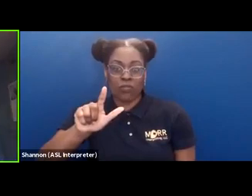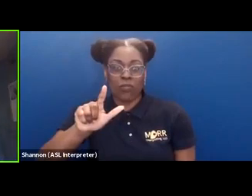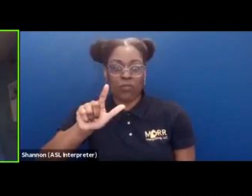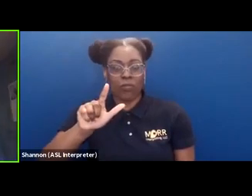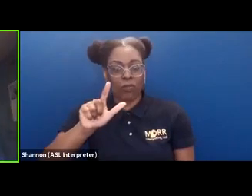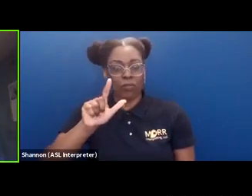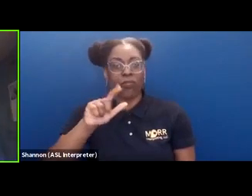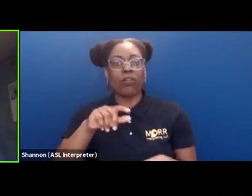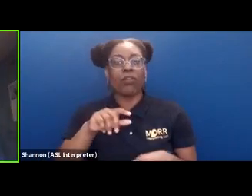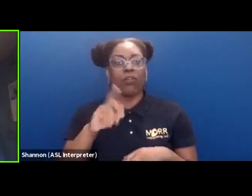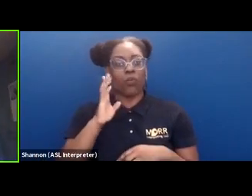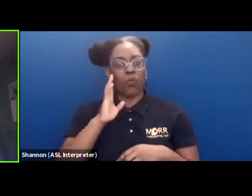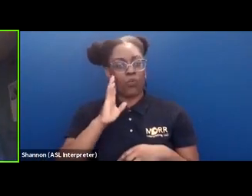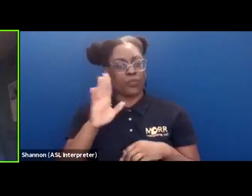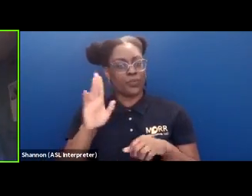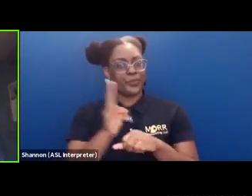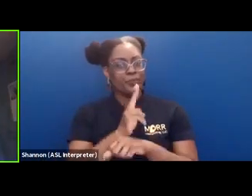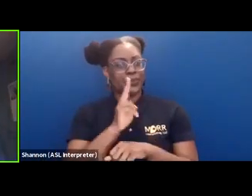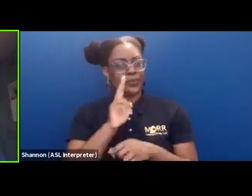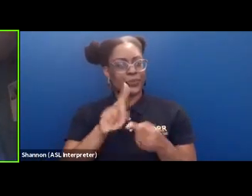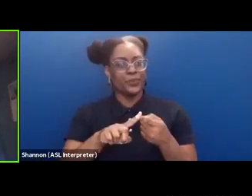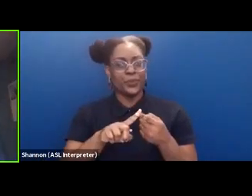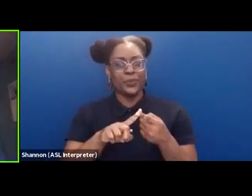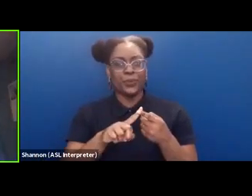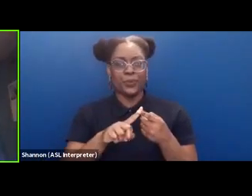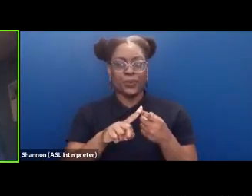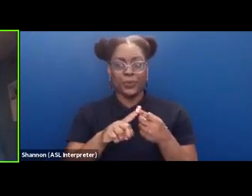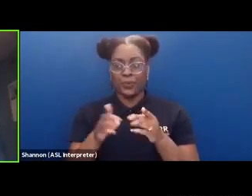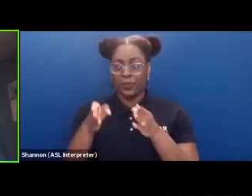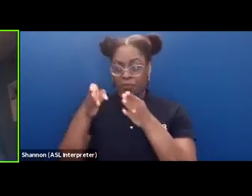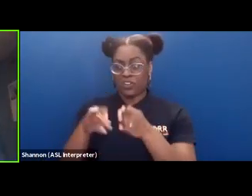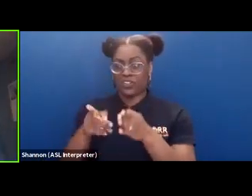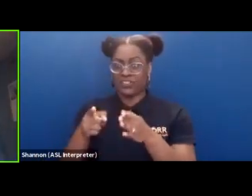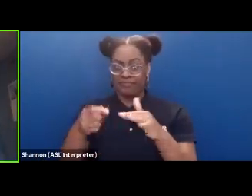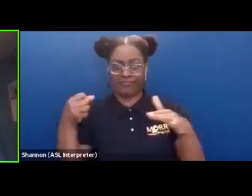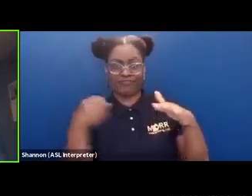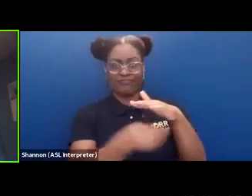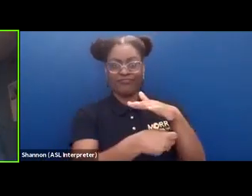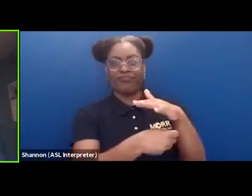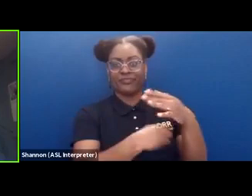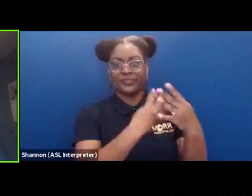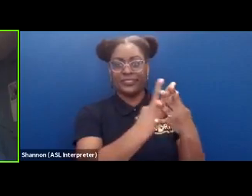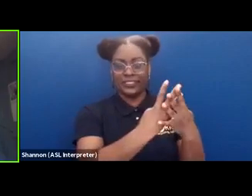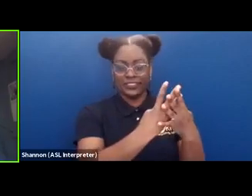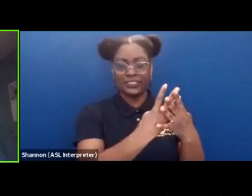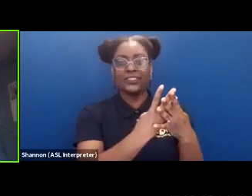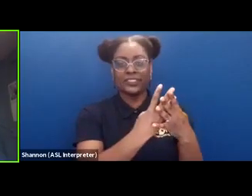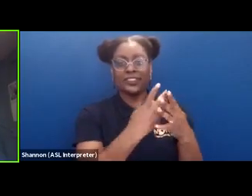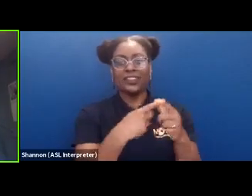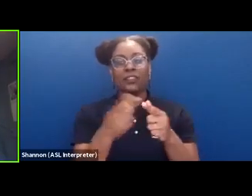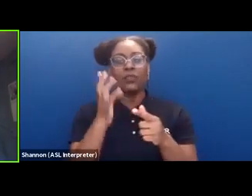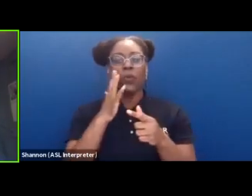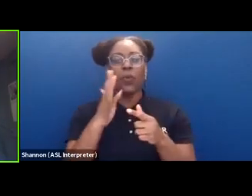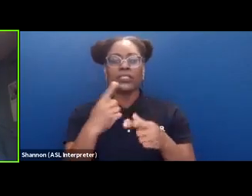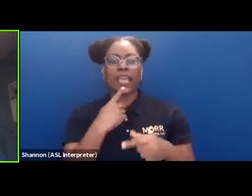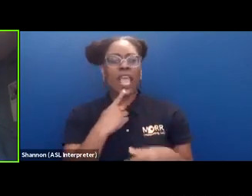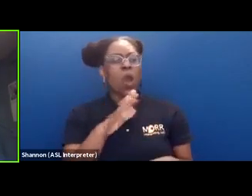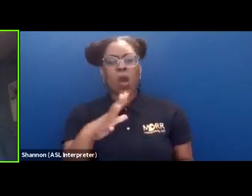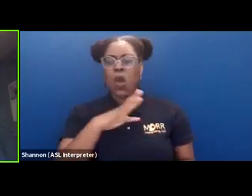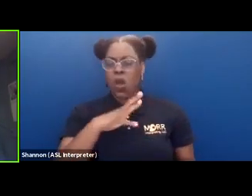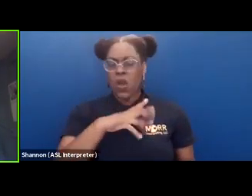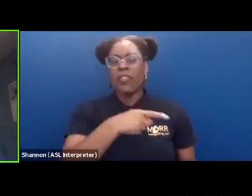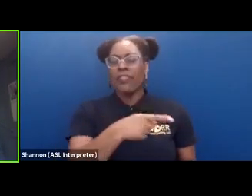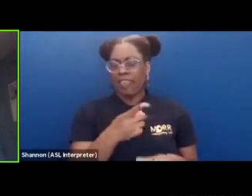the incarcerated person and to justify this incarceration and the ensuing violence